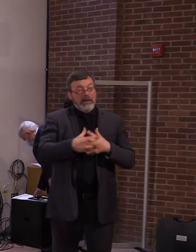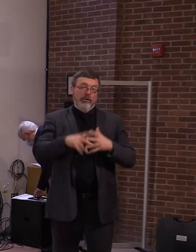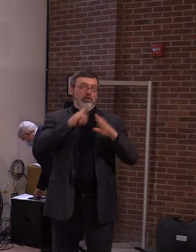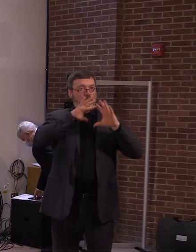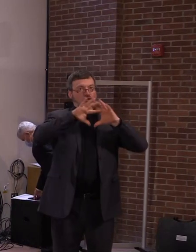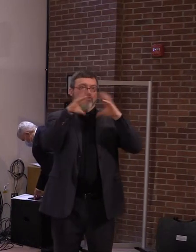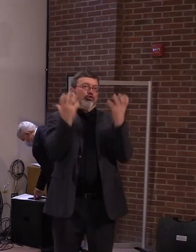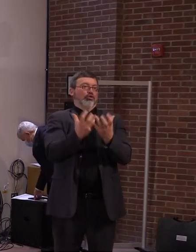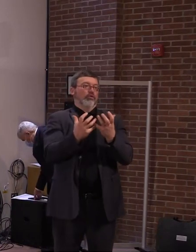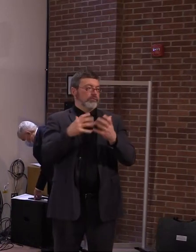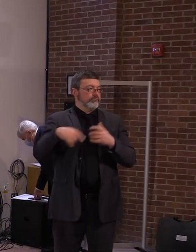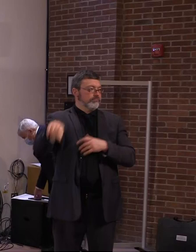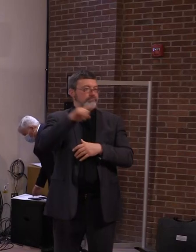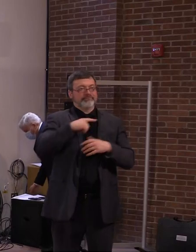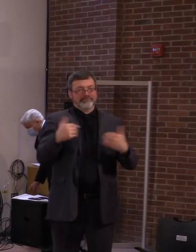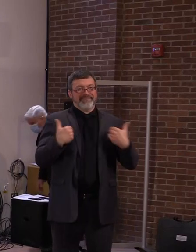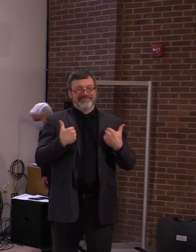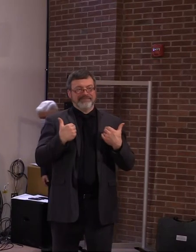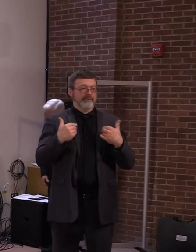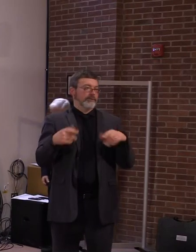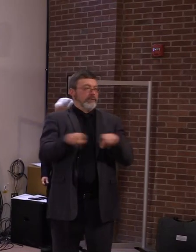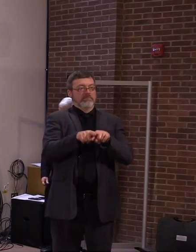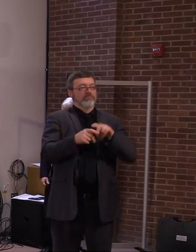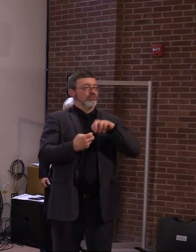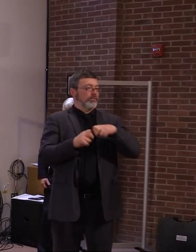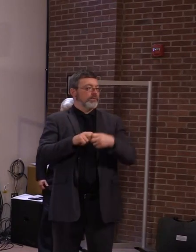of the delays that they've had with not